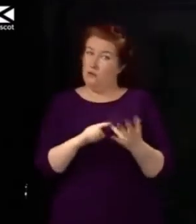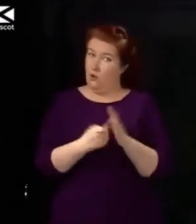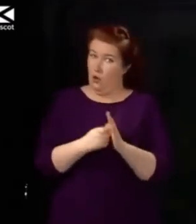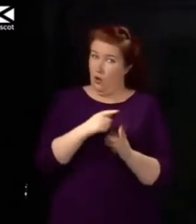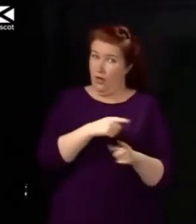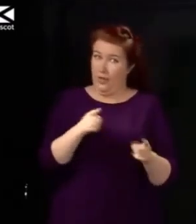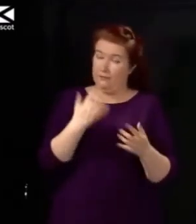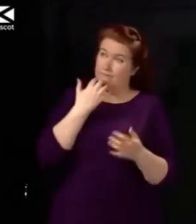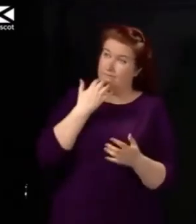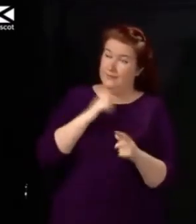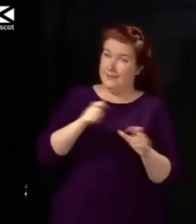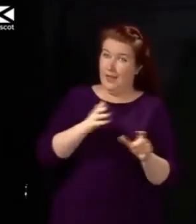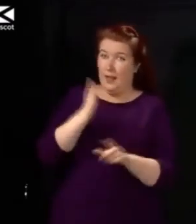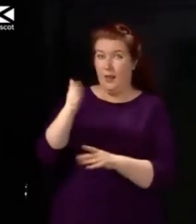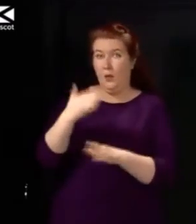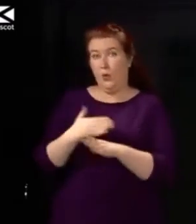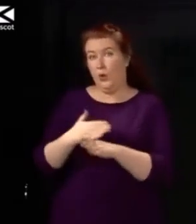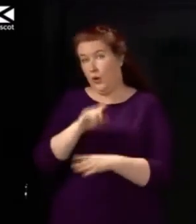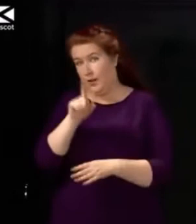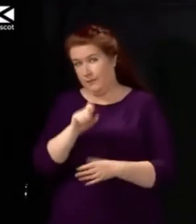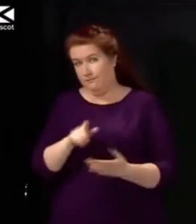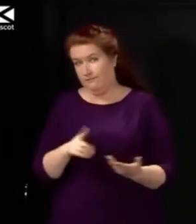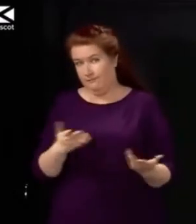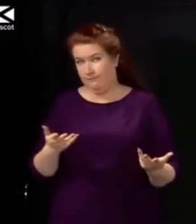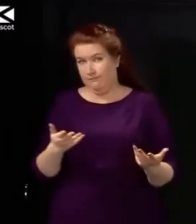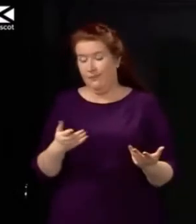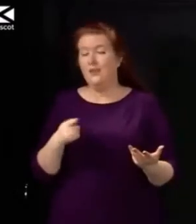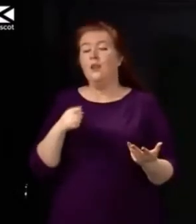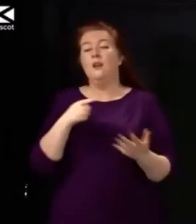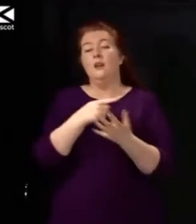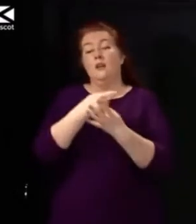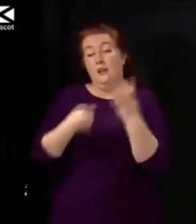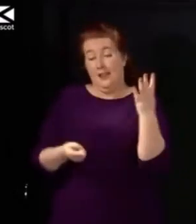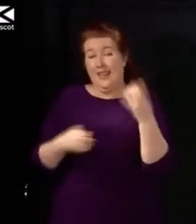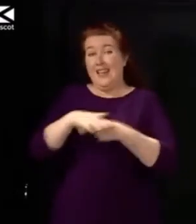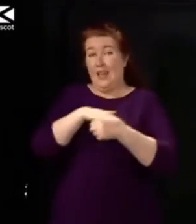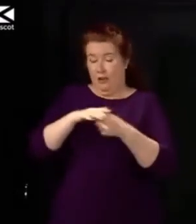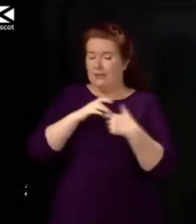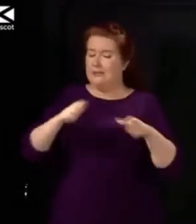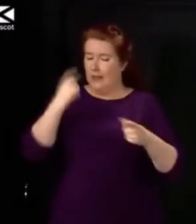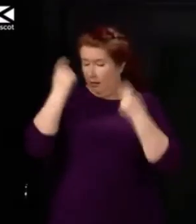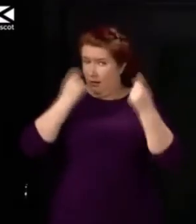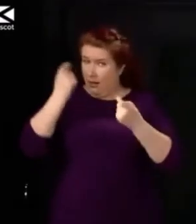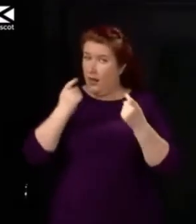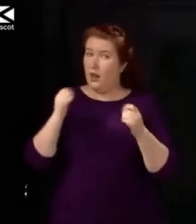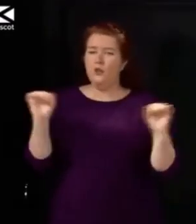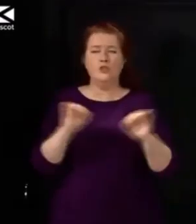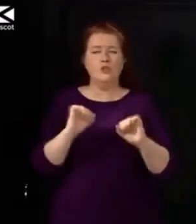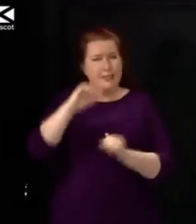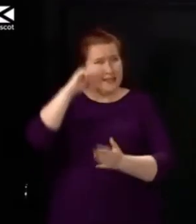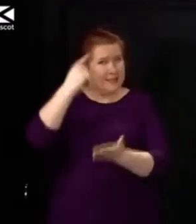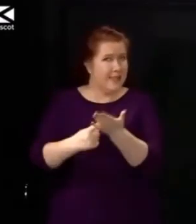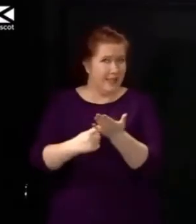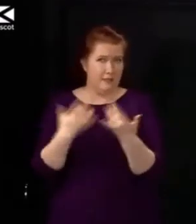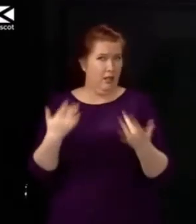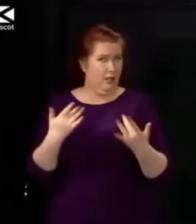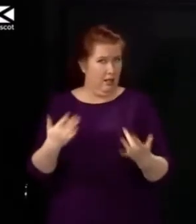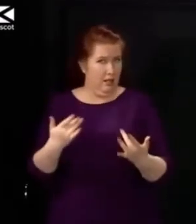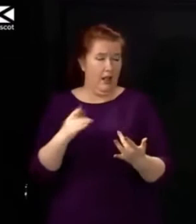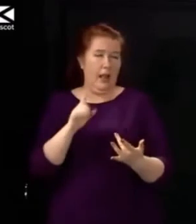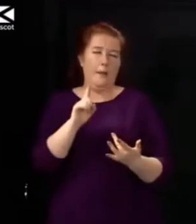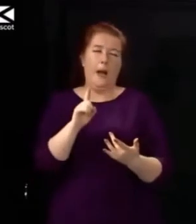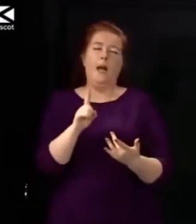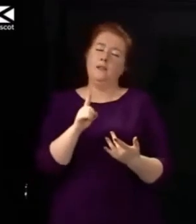possible? So these are the areas we are considering. We haven't reached decisions yet, and my message to everybody is